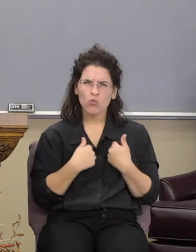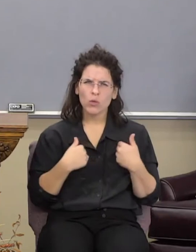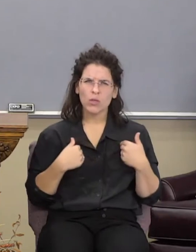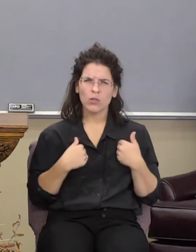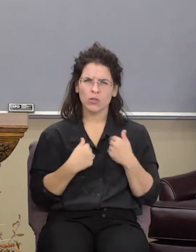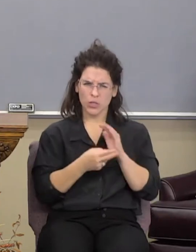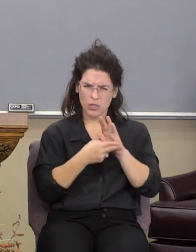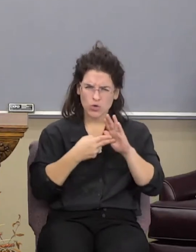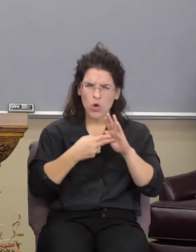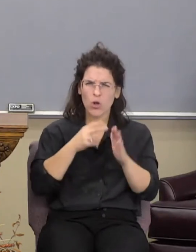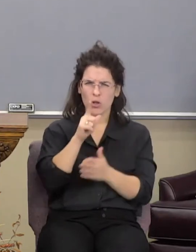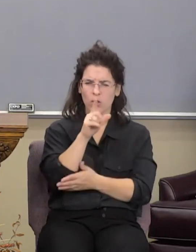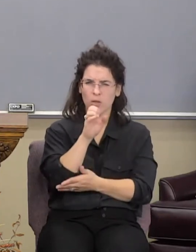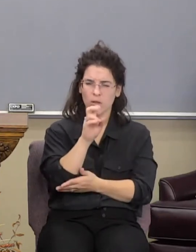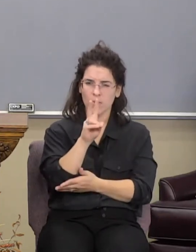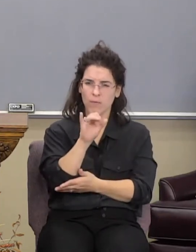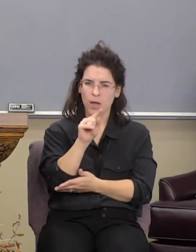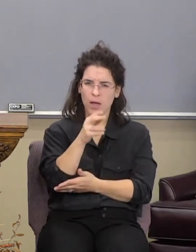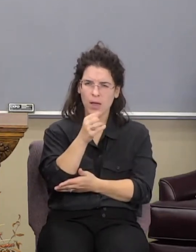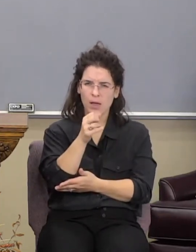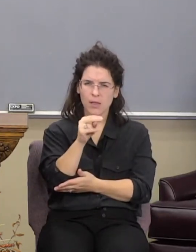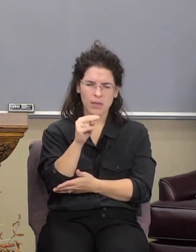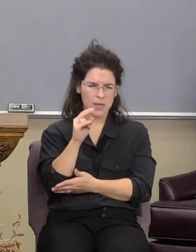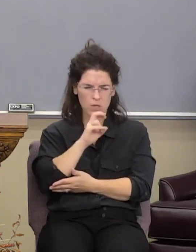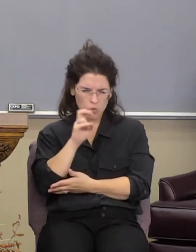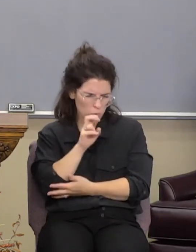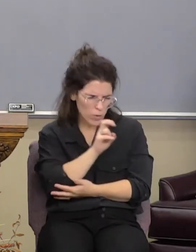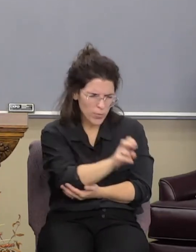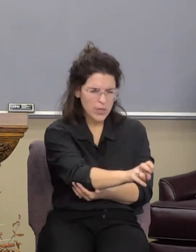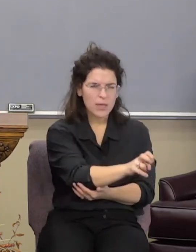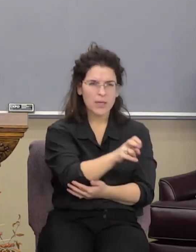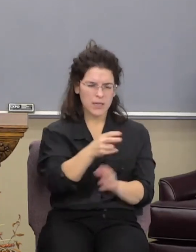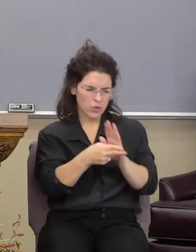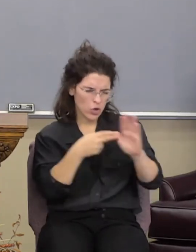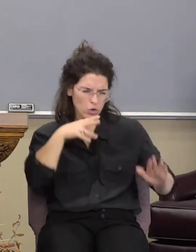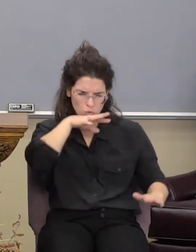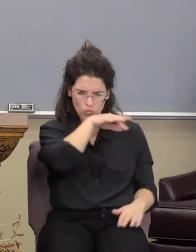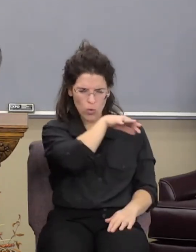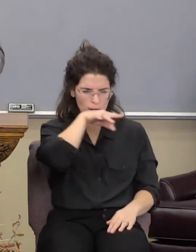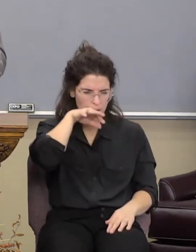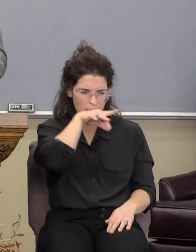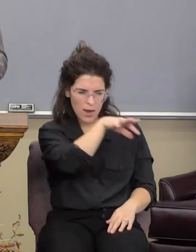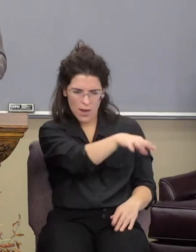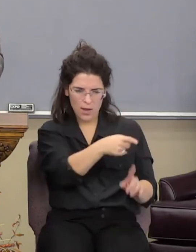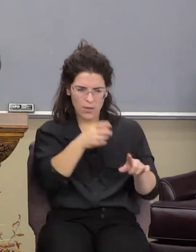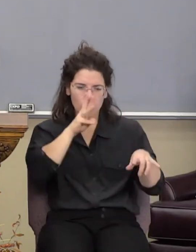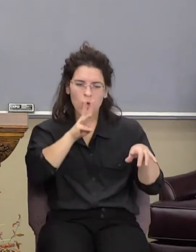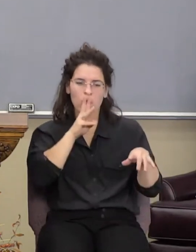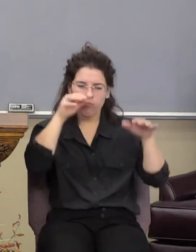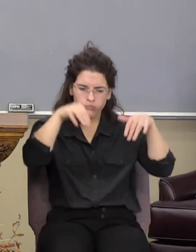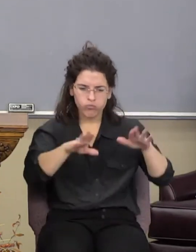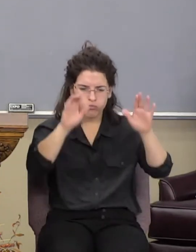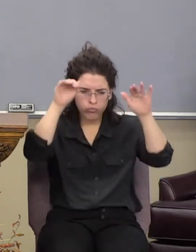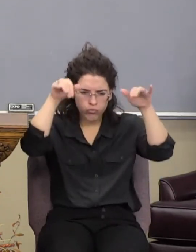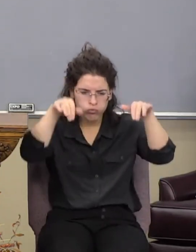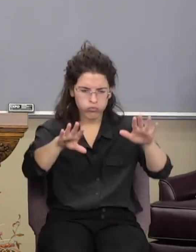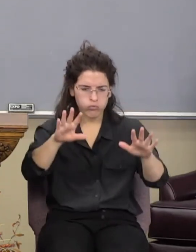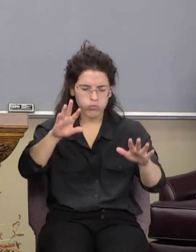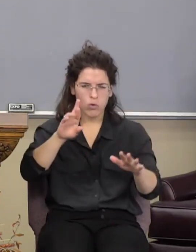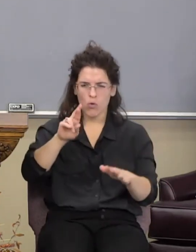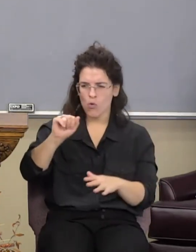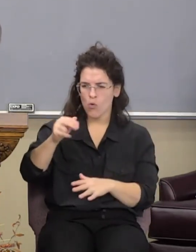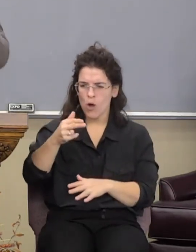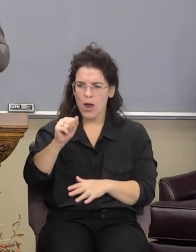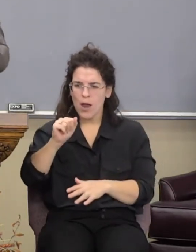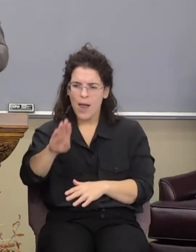He's called Leviathan. He's called the crooked serpent. He's called the dragon that comes out of the sea. He's called Rahab. Rahab